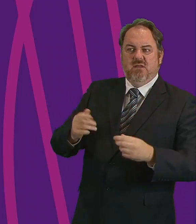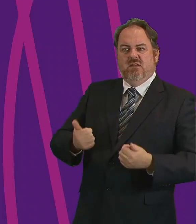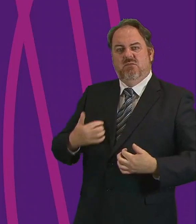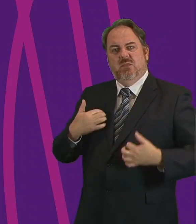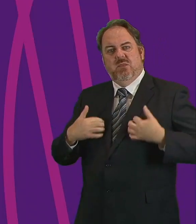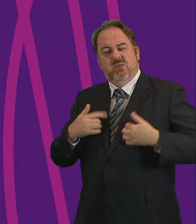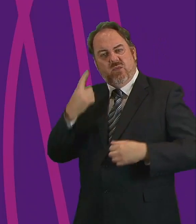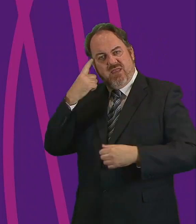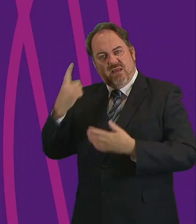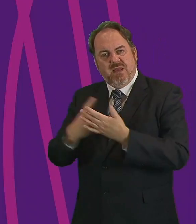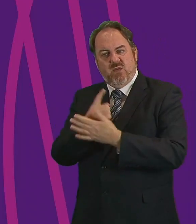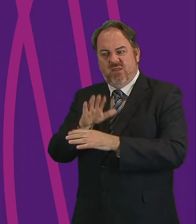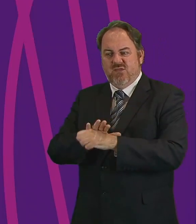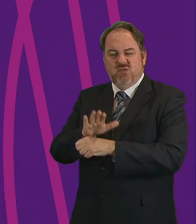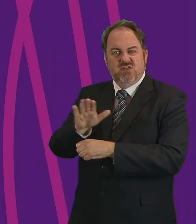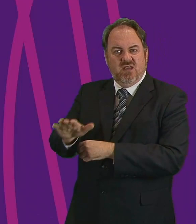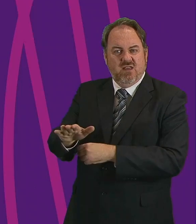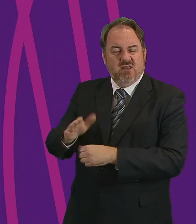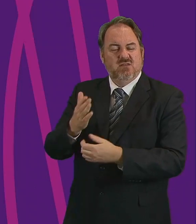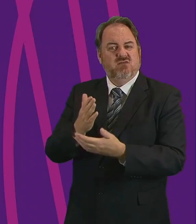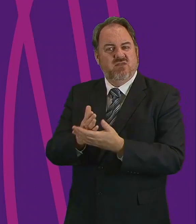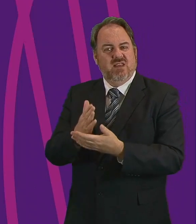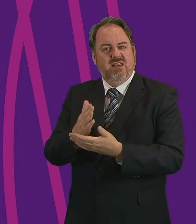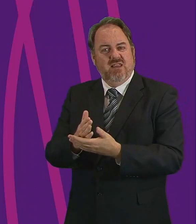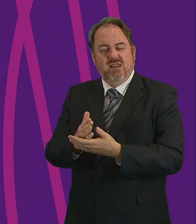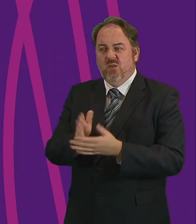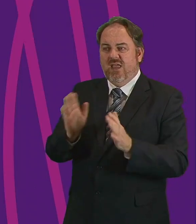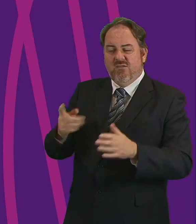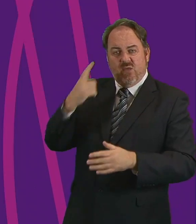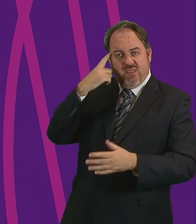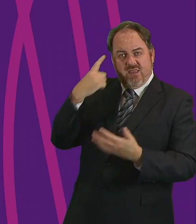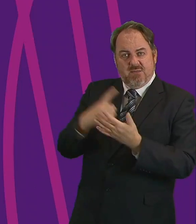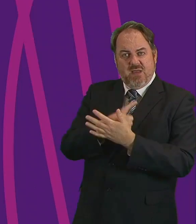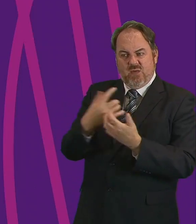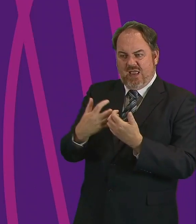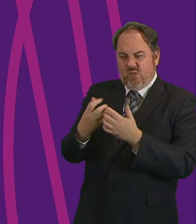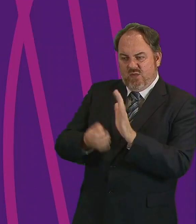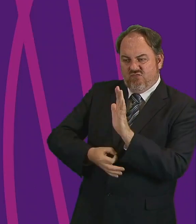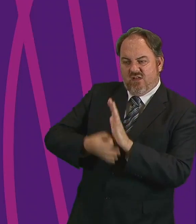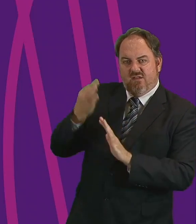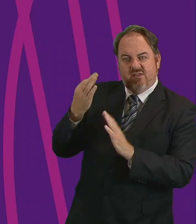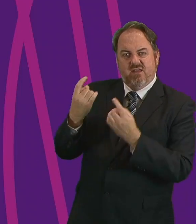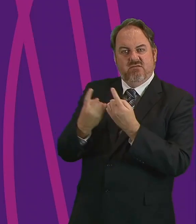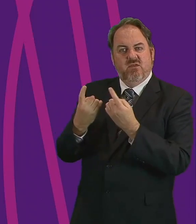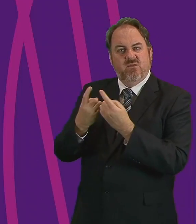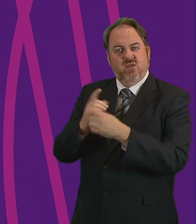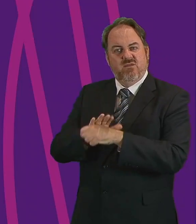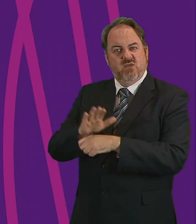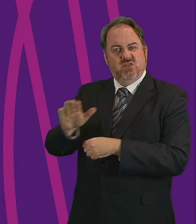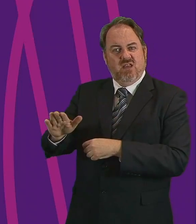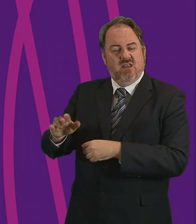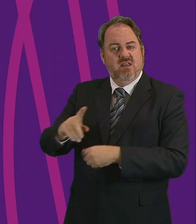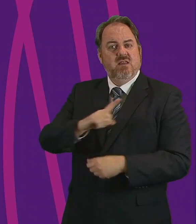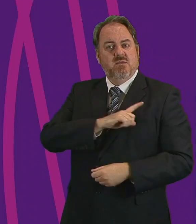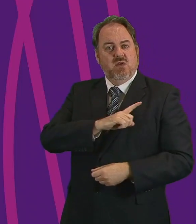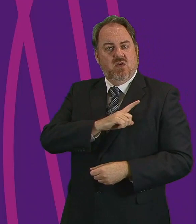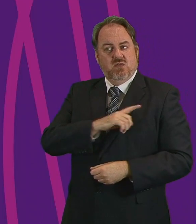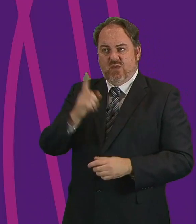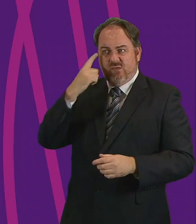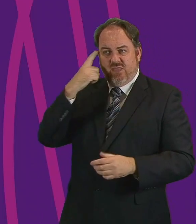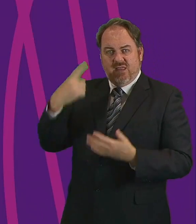this year about the recovery plan will be important. It is when decisions will be made about the size of the